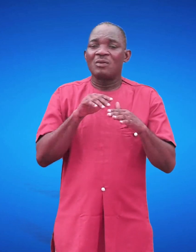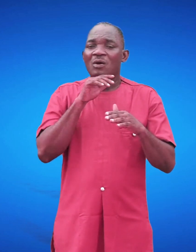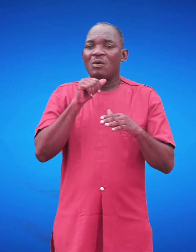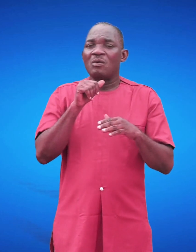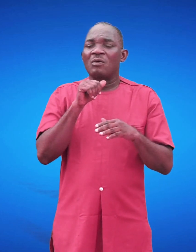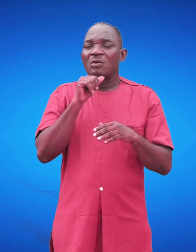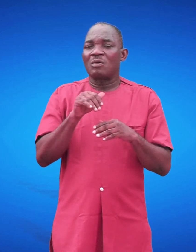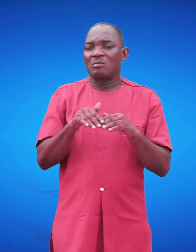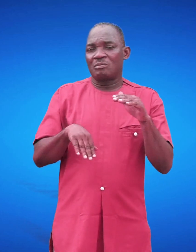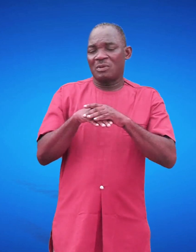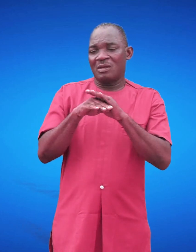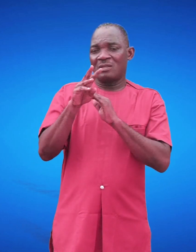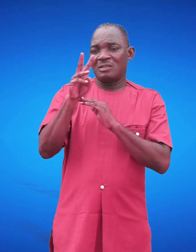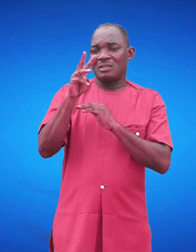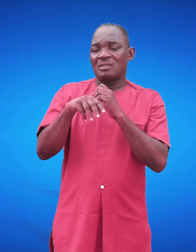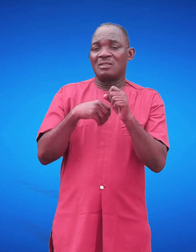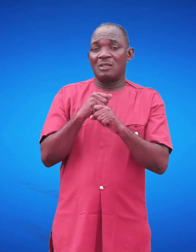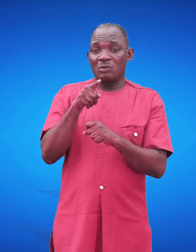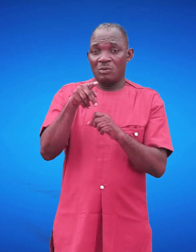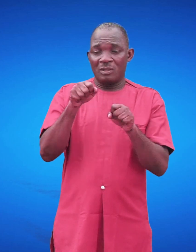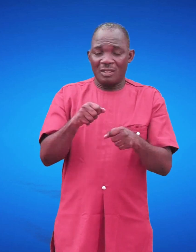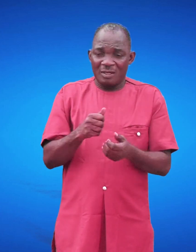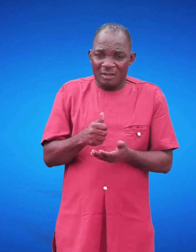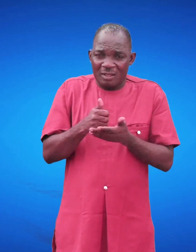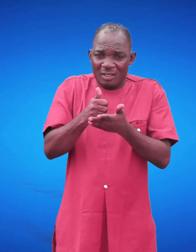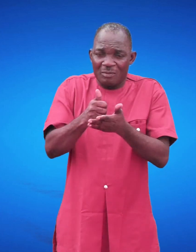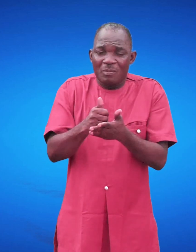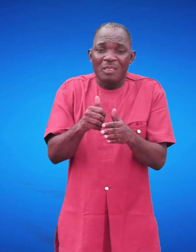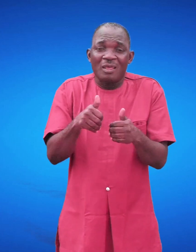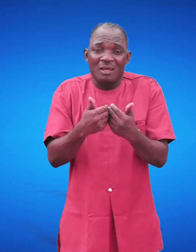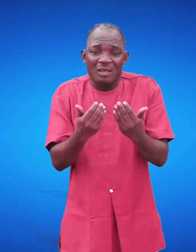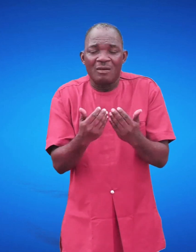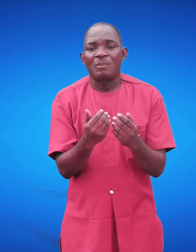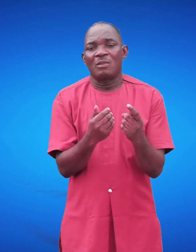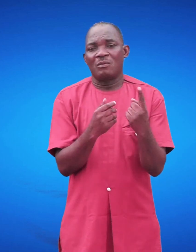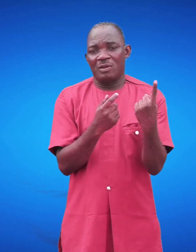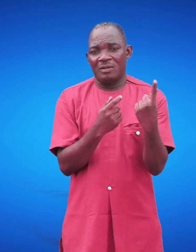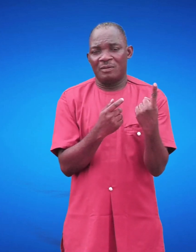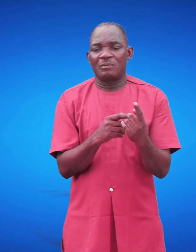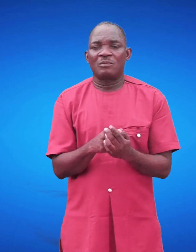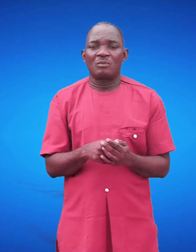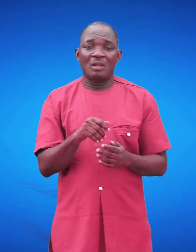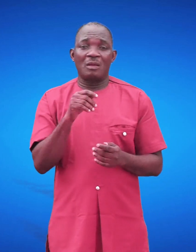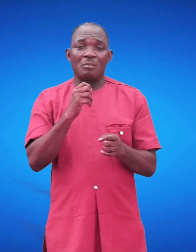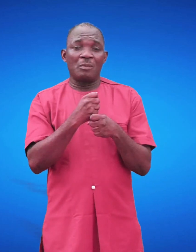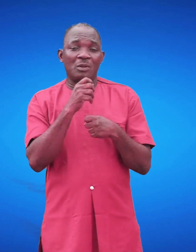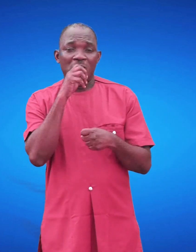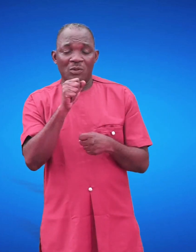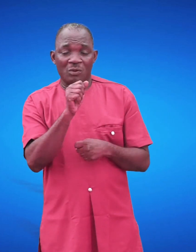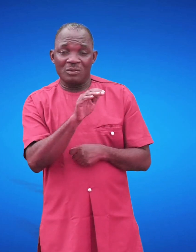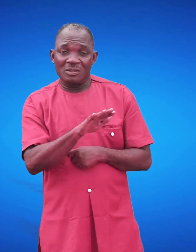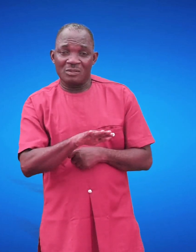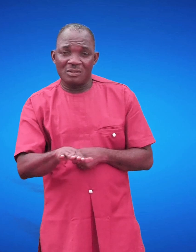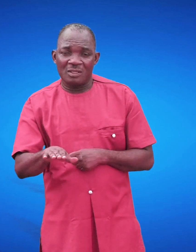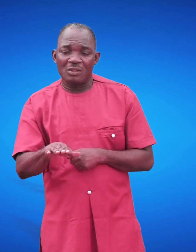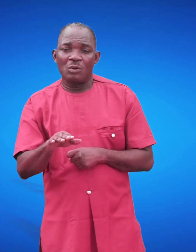years. You can help by 1. Ensuring children of